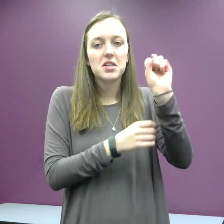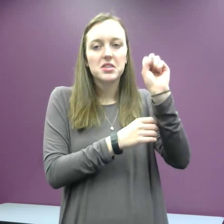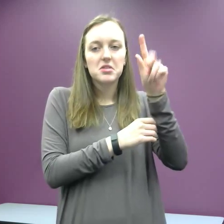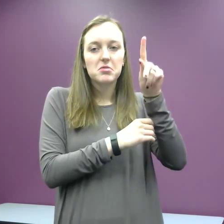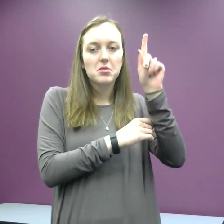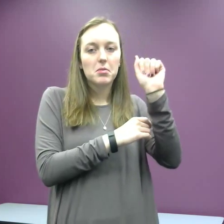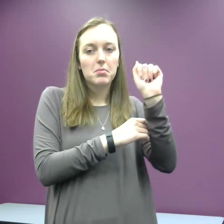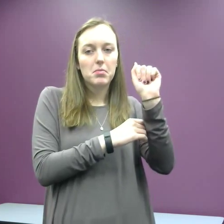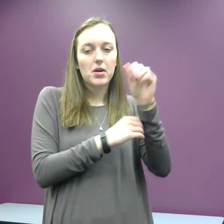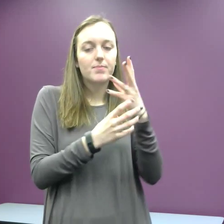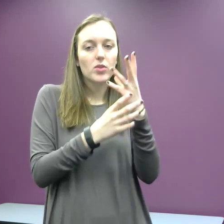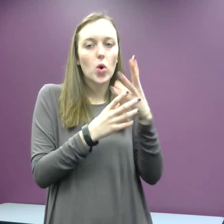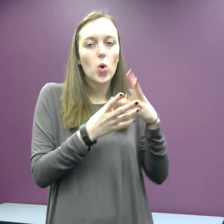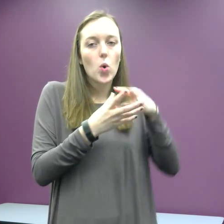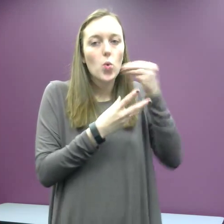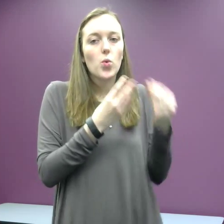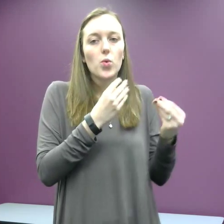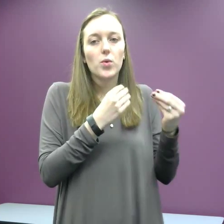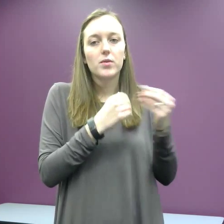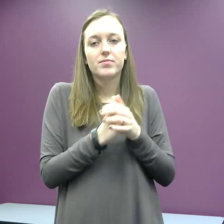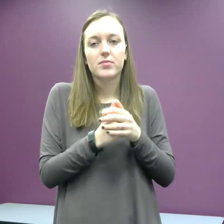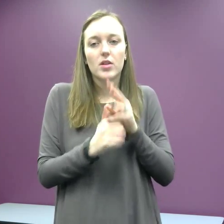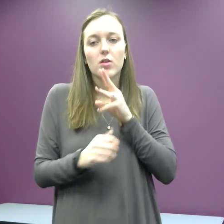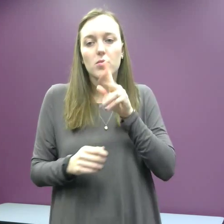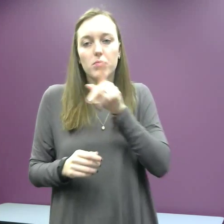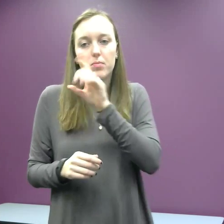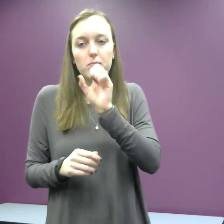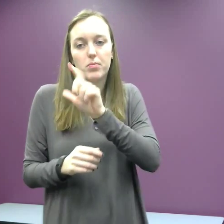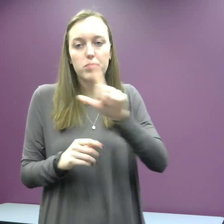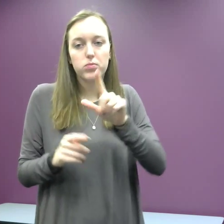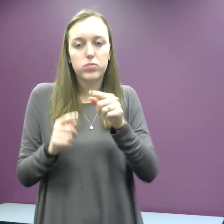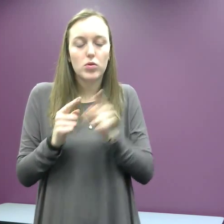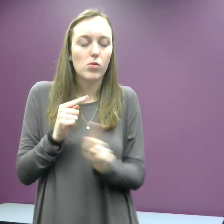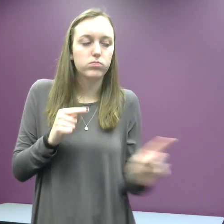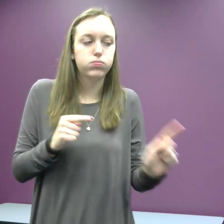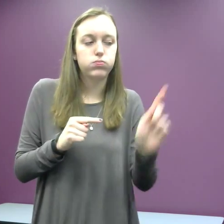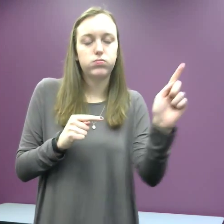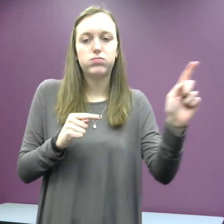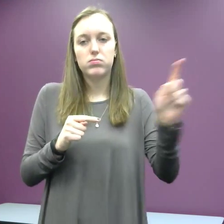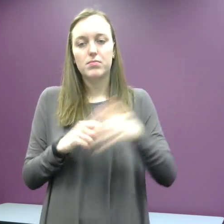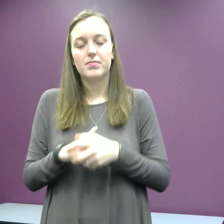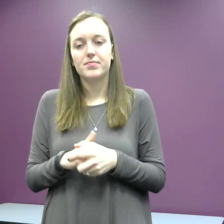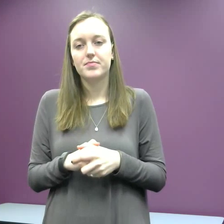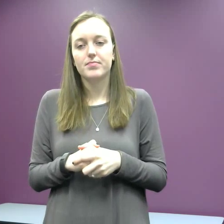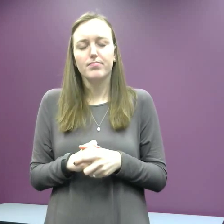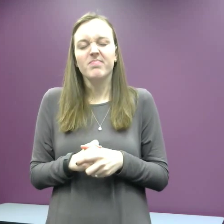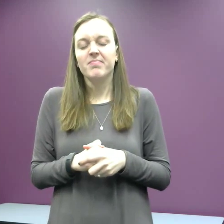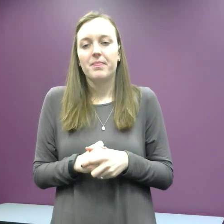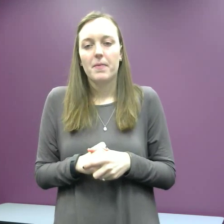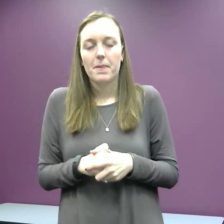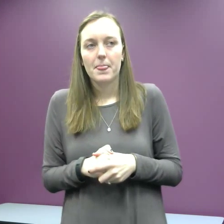So first you need to put it on, as I said, spa suction, spa return, and then turn the pump on. This will get the water